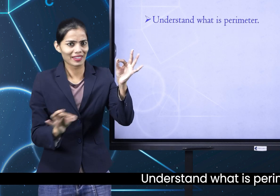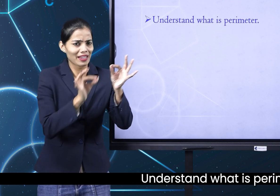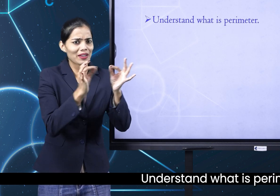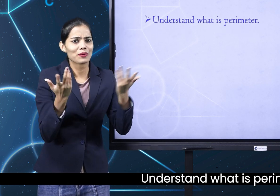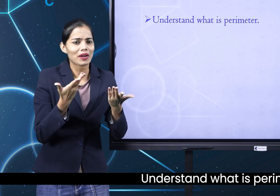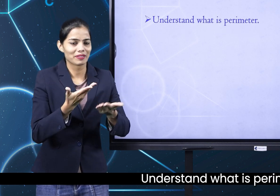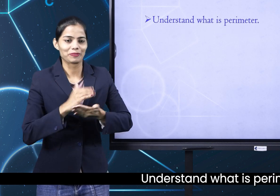perimeter,